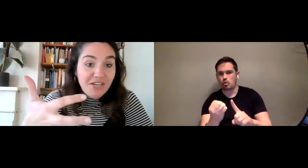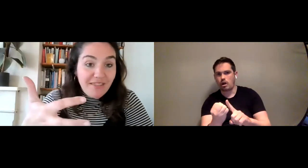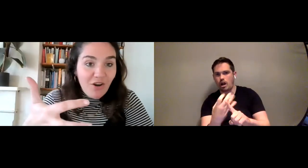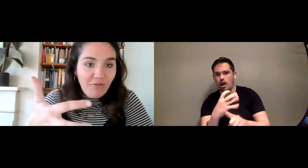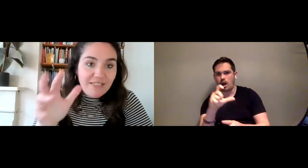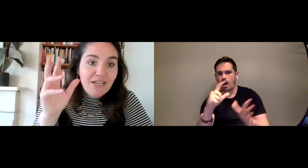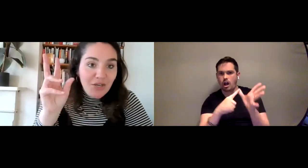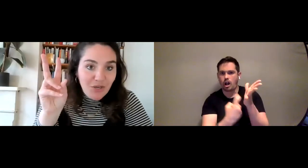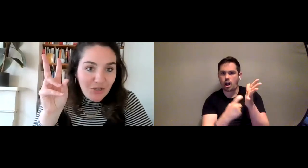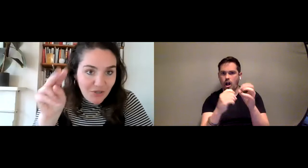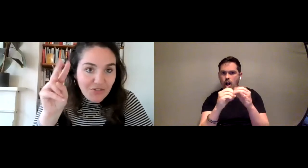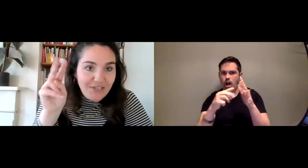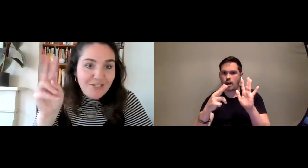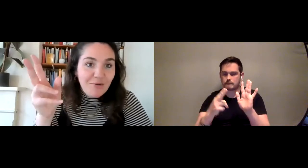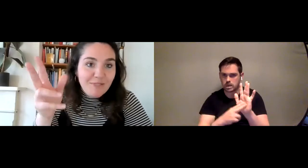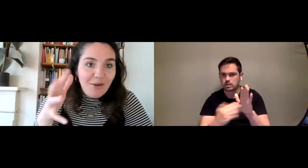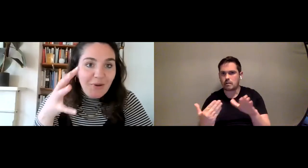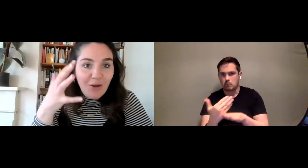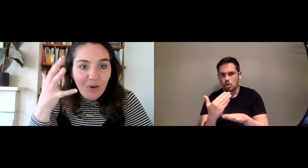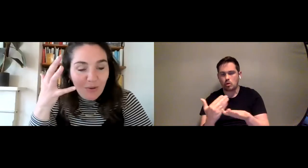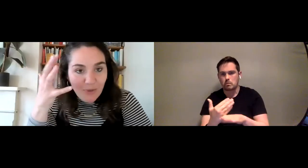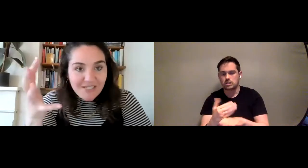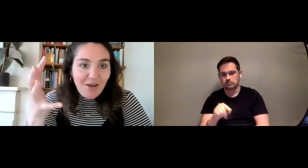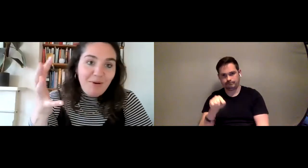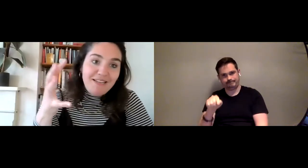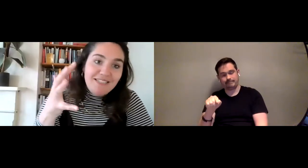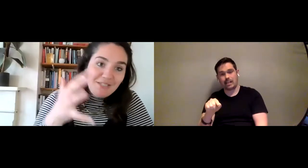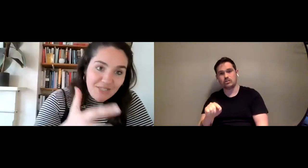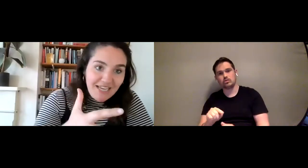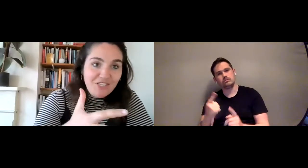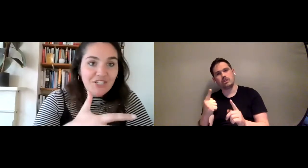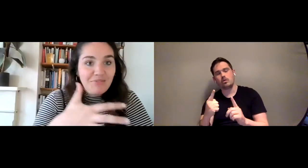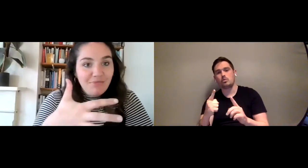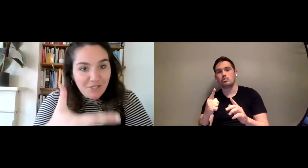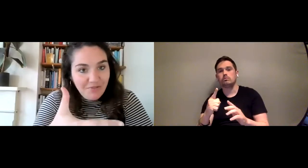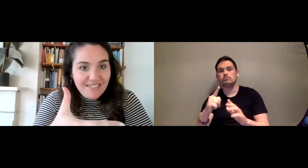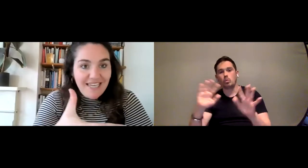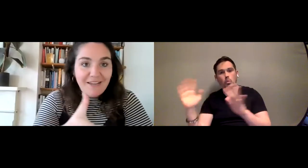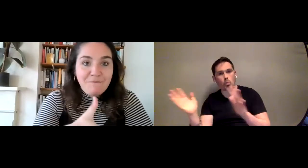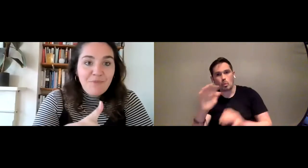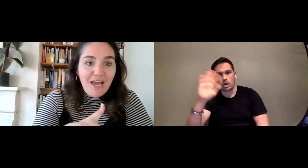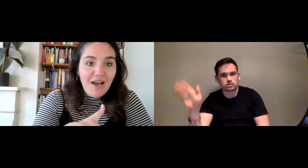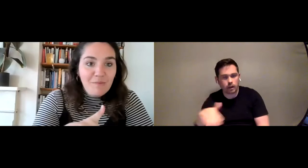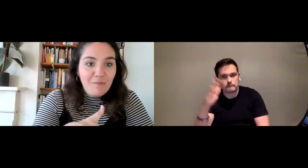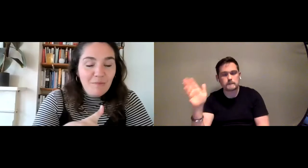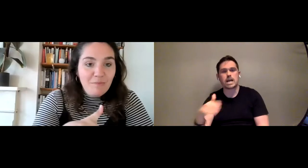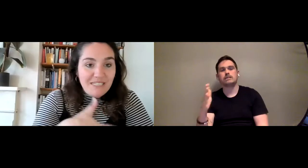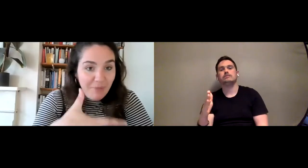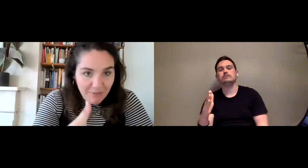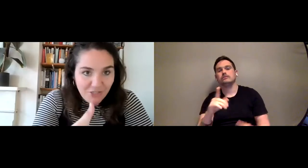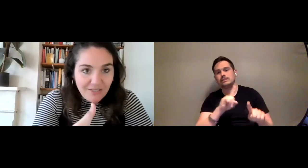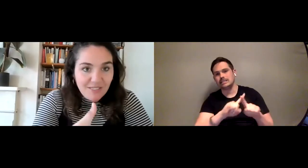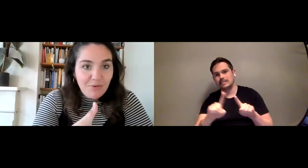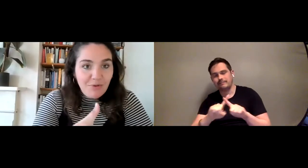more traditionally think of as good green jobs. So wind turbines, insulation, retrofitting,